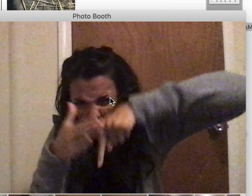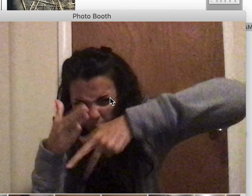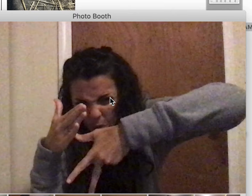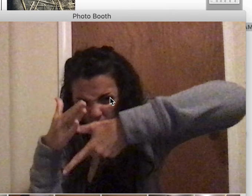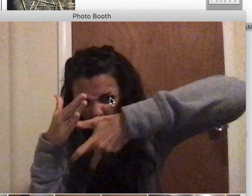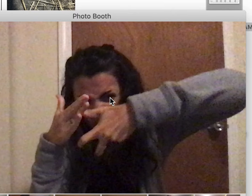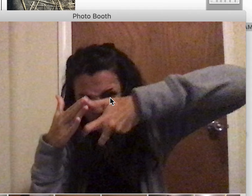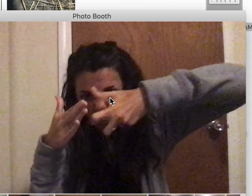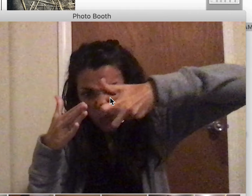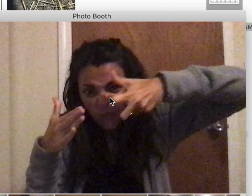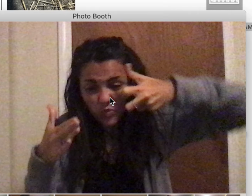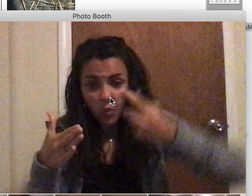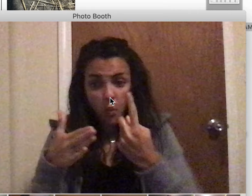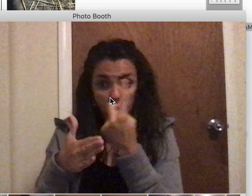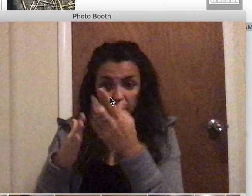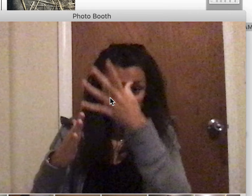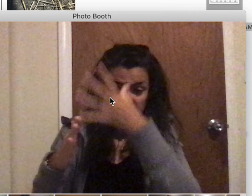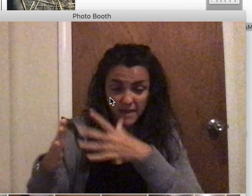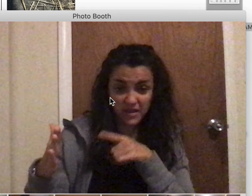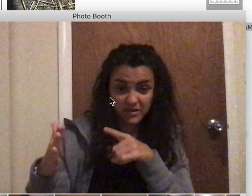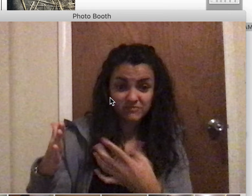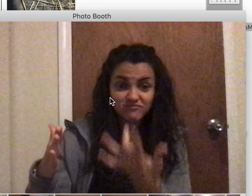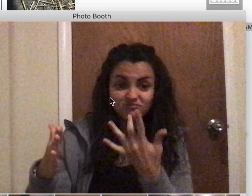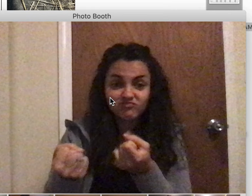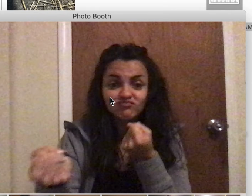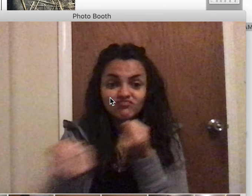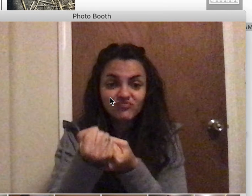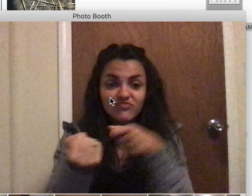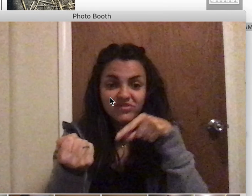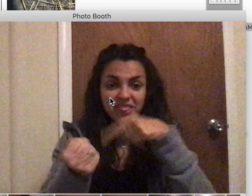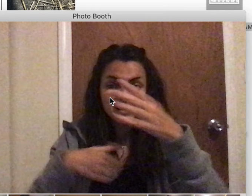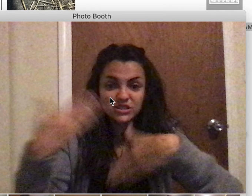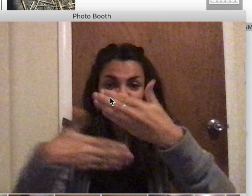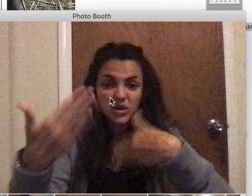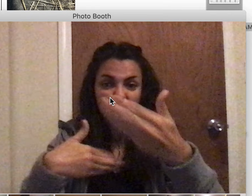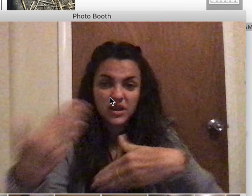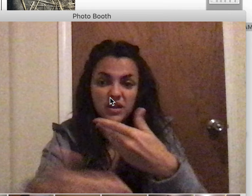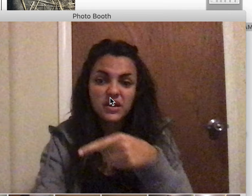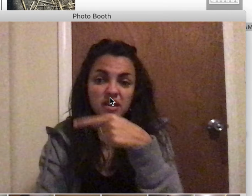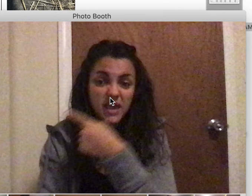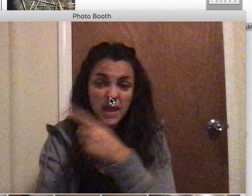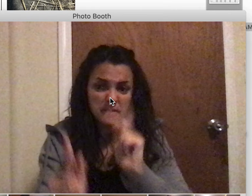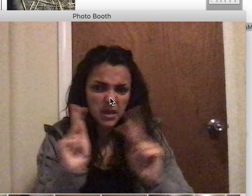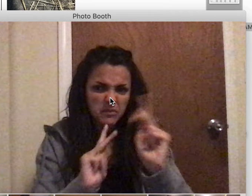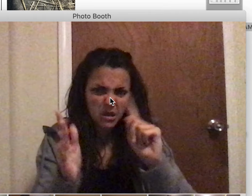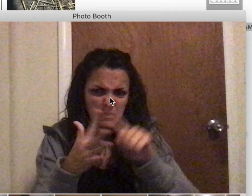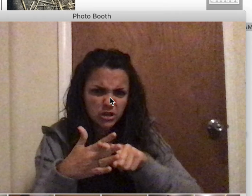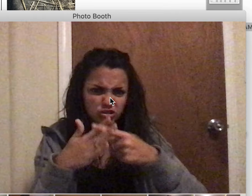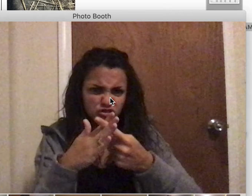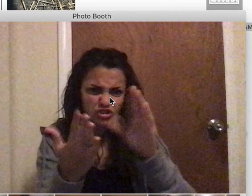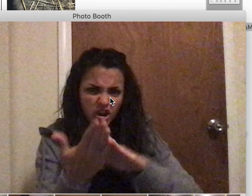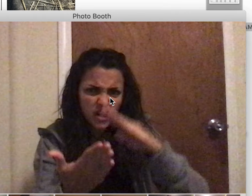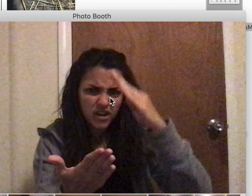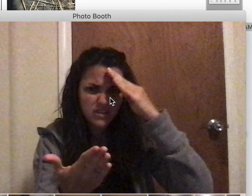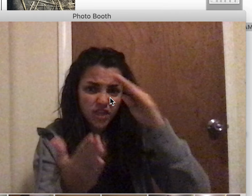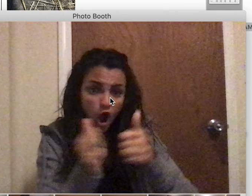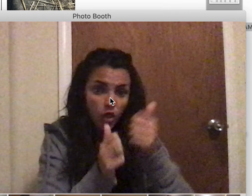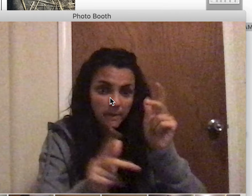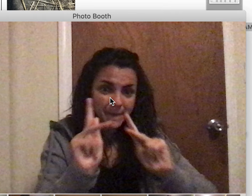He earns royalties from leasing his land near Dallas to a gas company. When people started finding out that other people's making